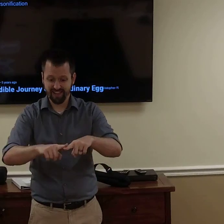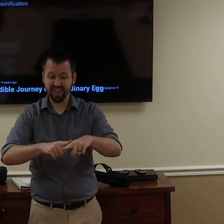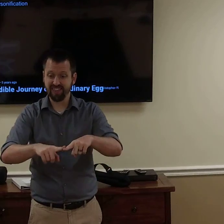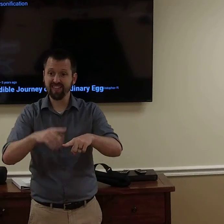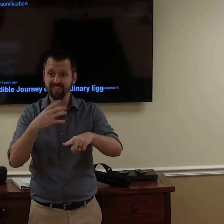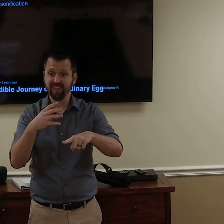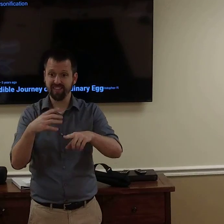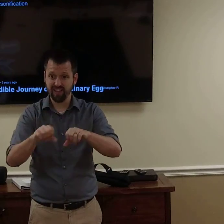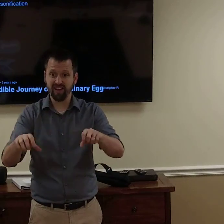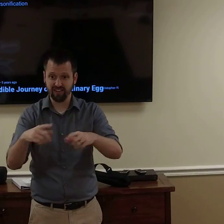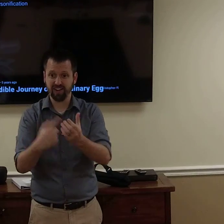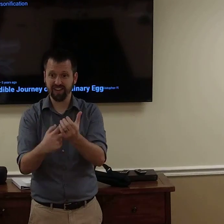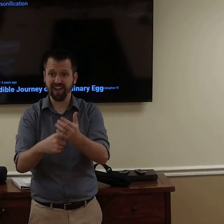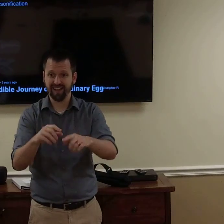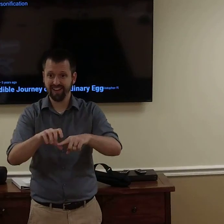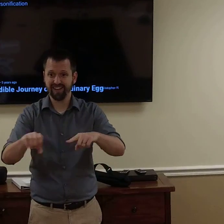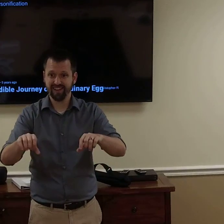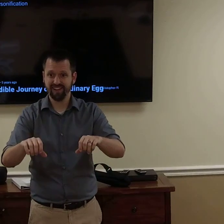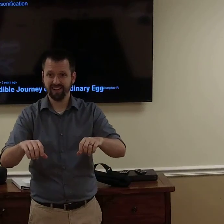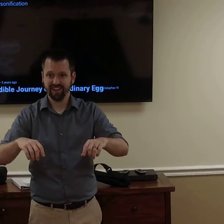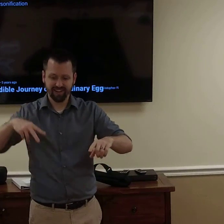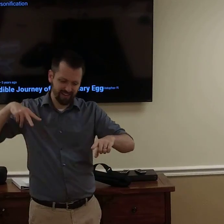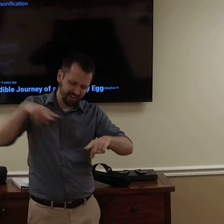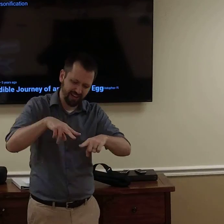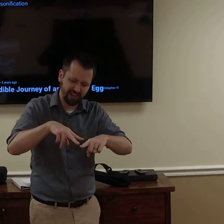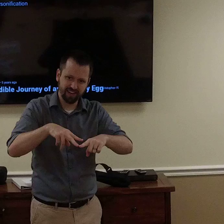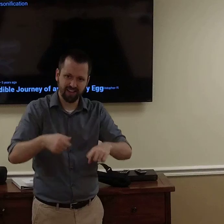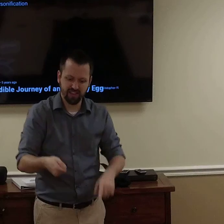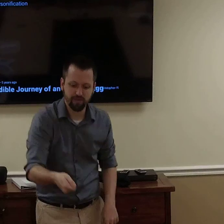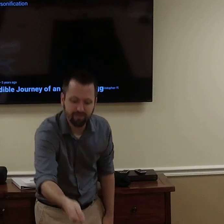Yeah, that's the hot dog, yeah. And then you